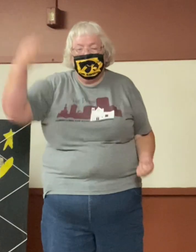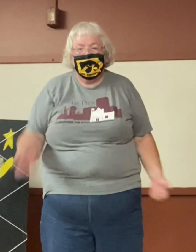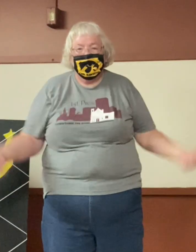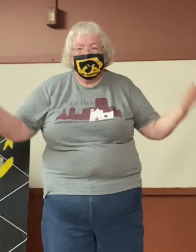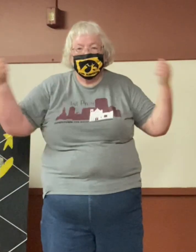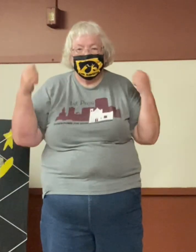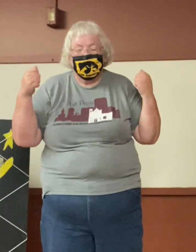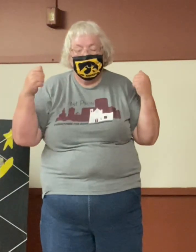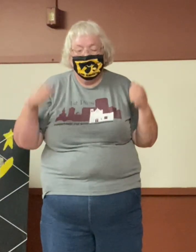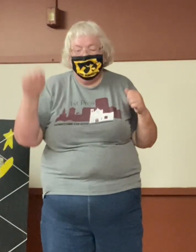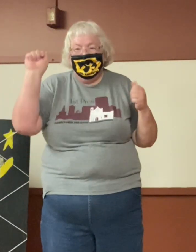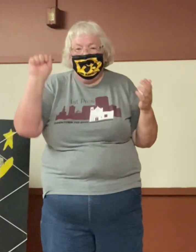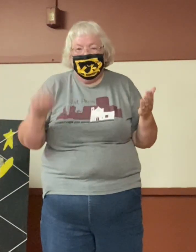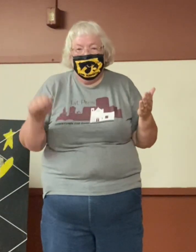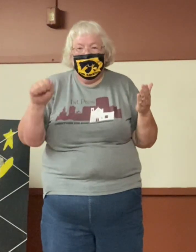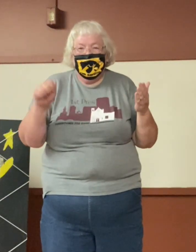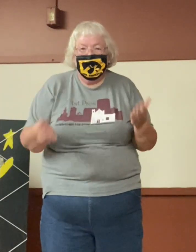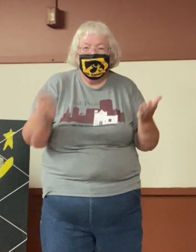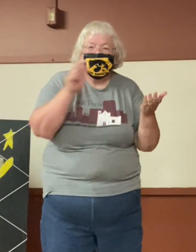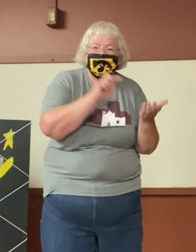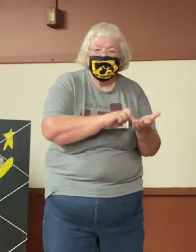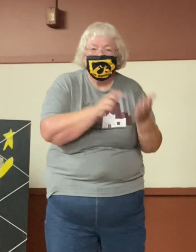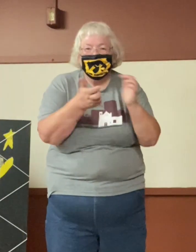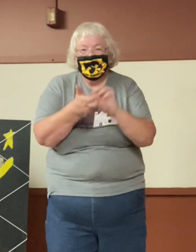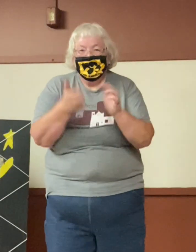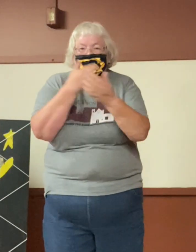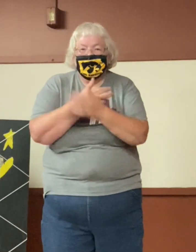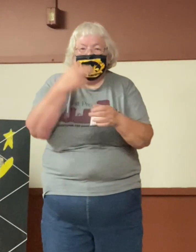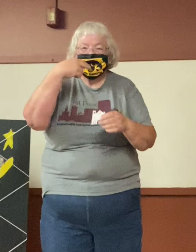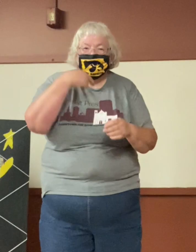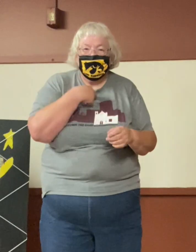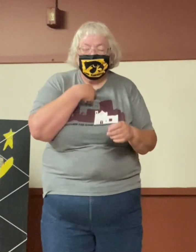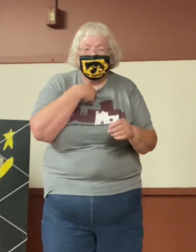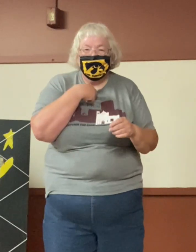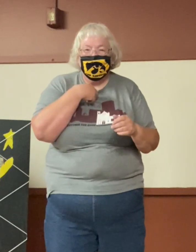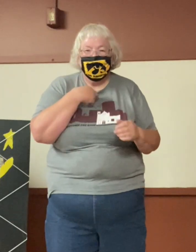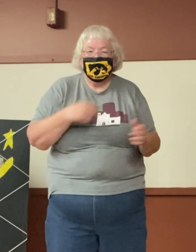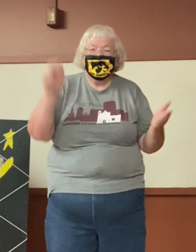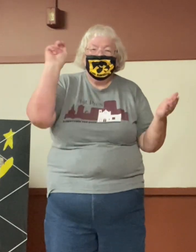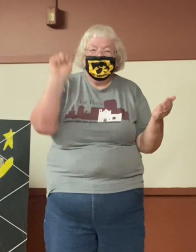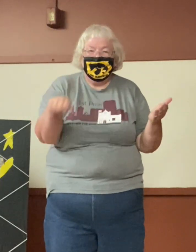he is strong. Yes, Jesus loves me,